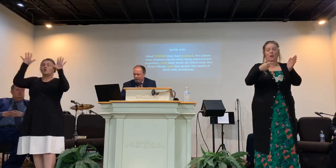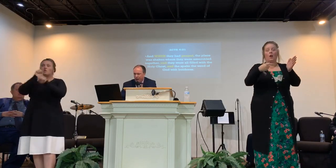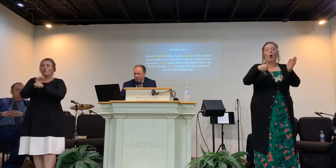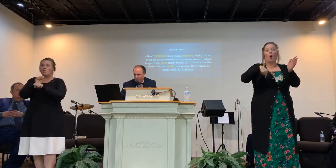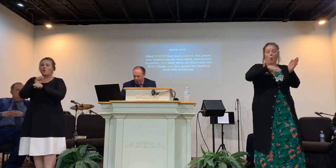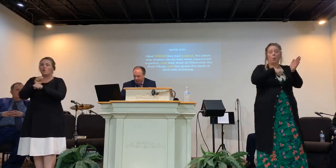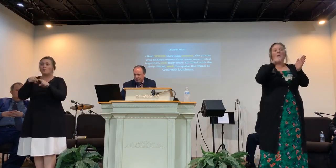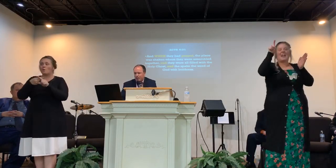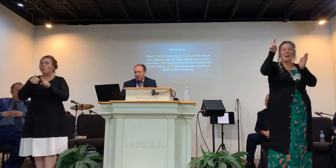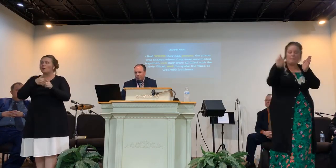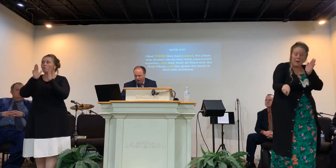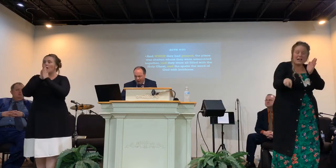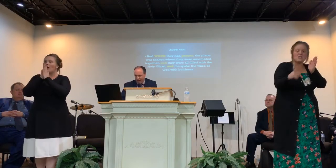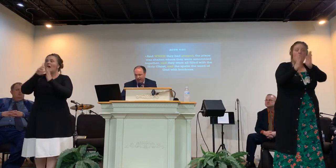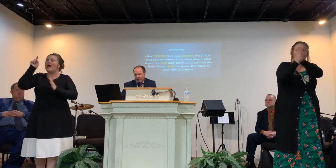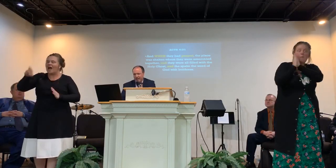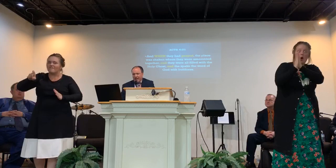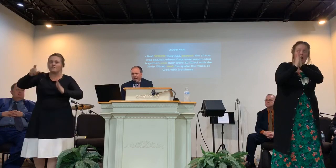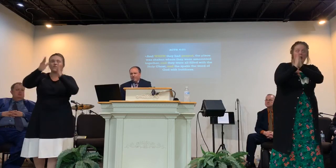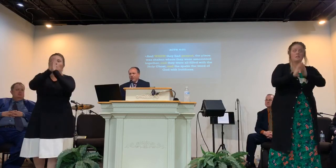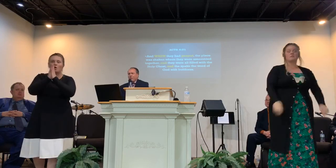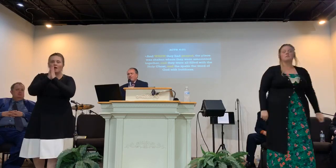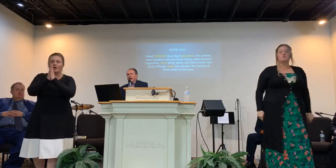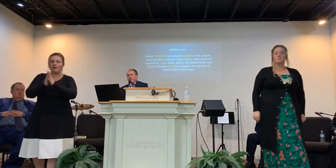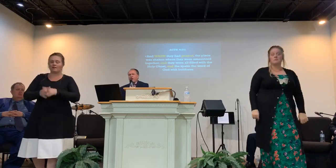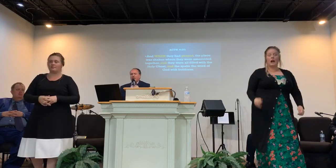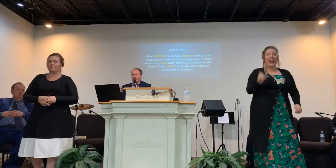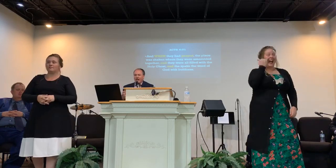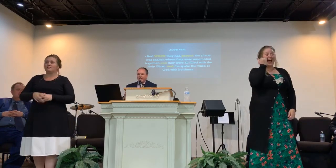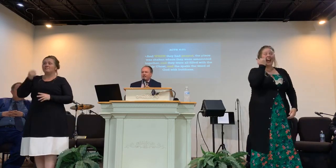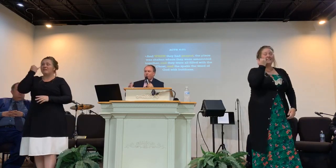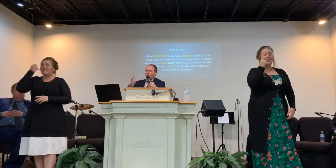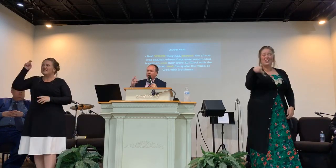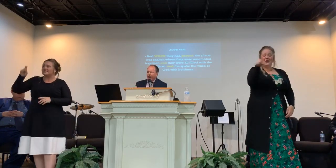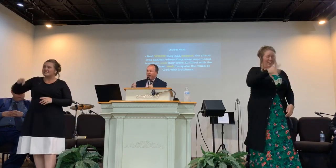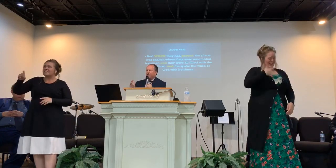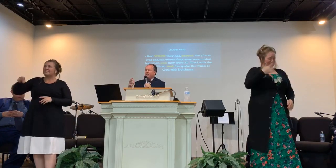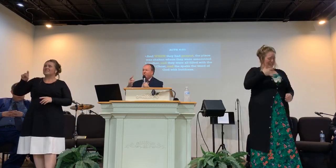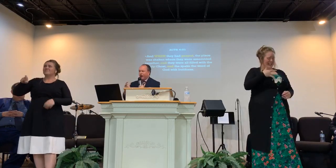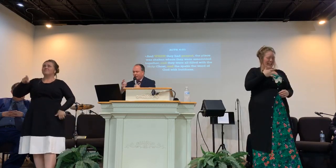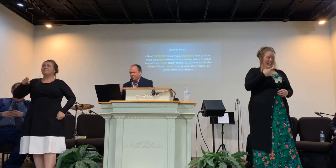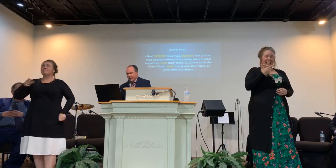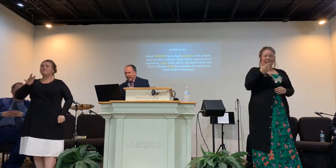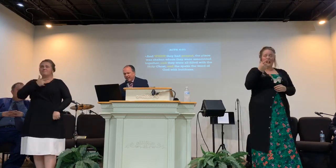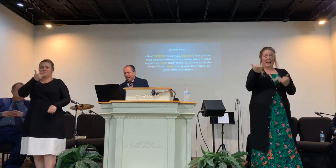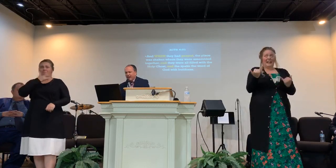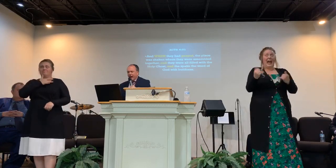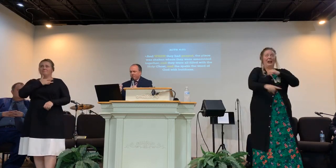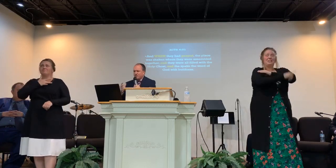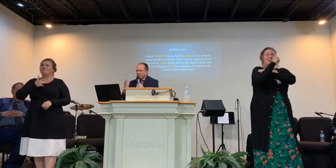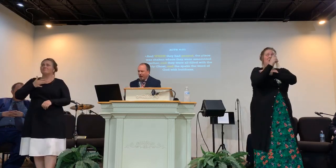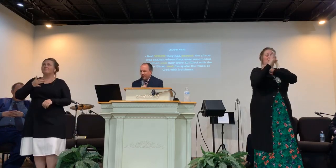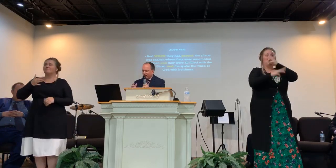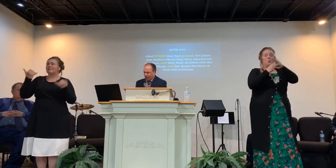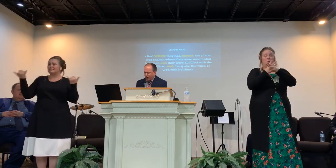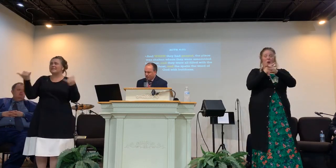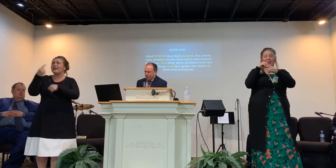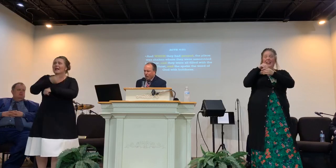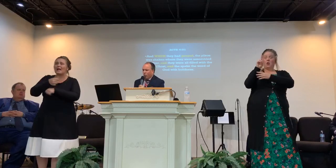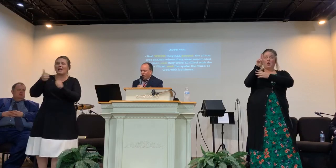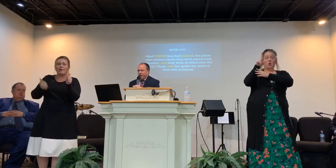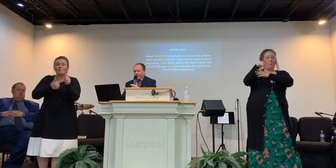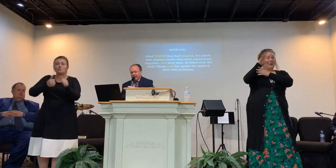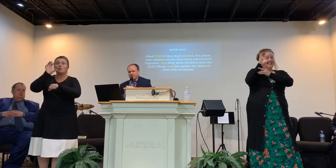we must pray. If there was ever a need that we have in modern day apostolic